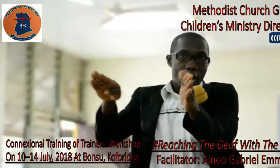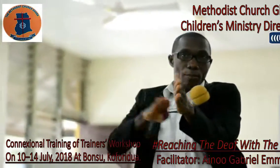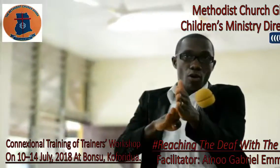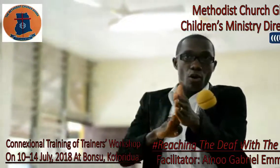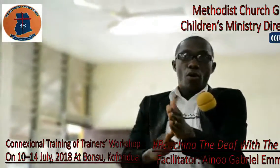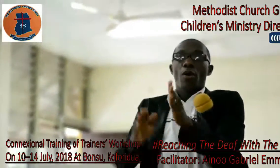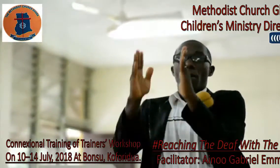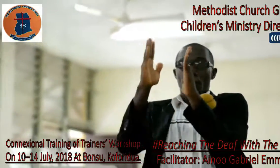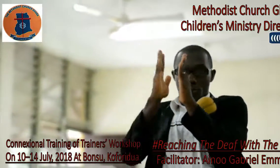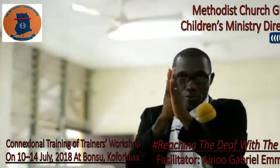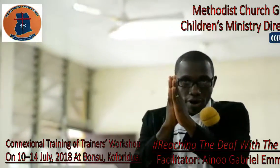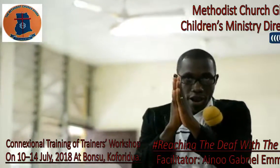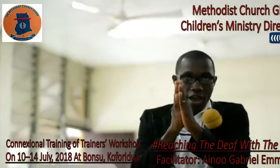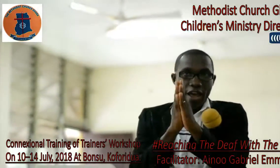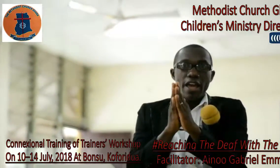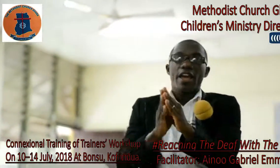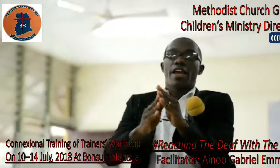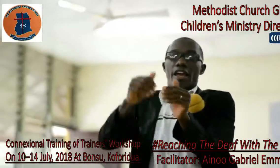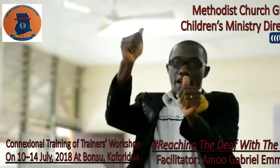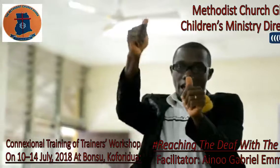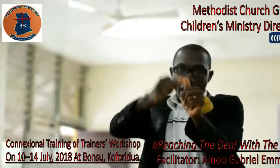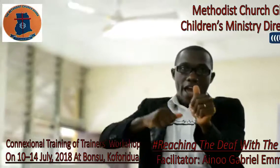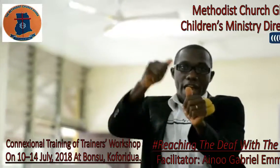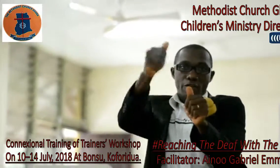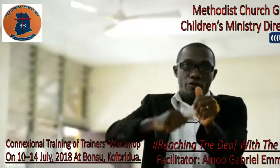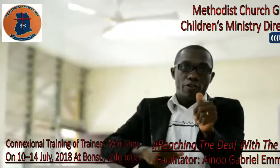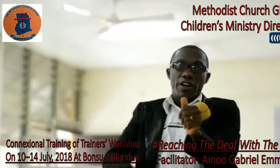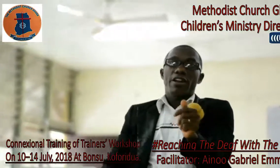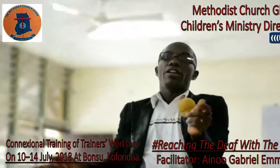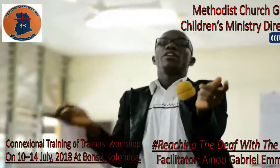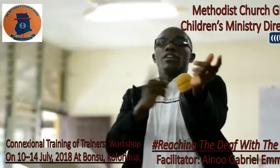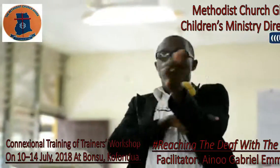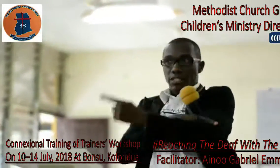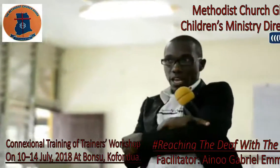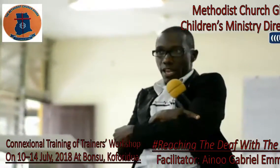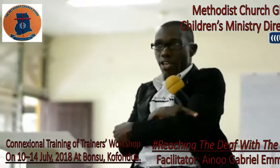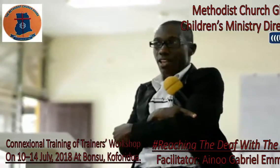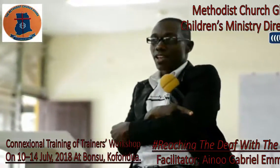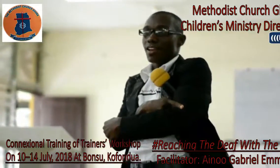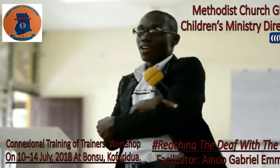Bible, pray every day.